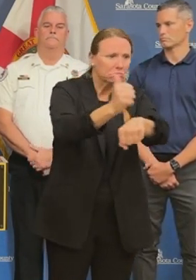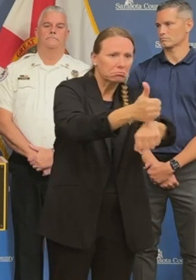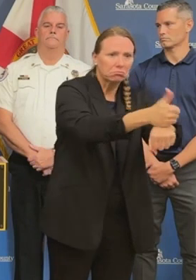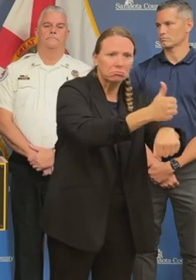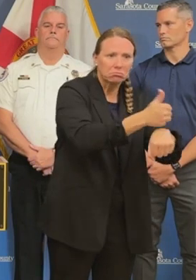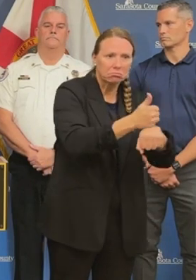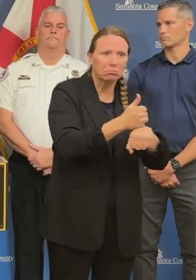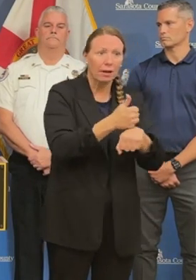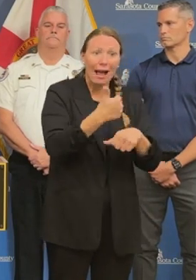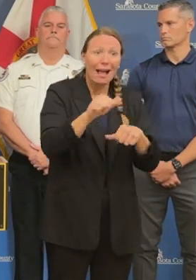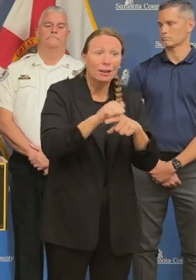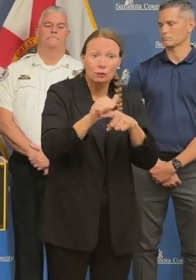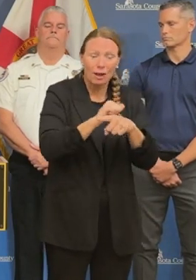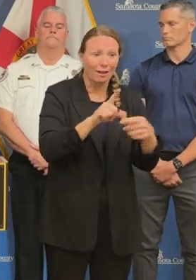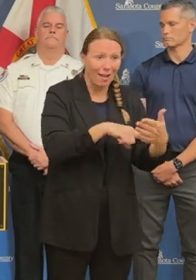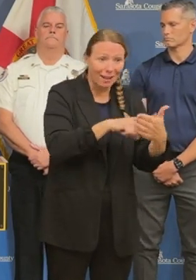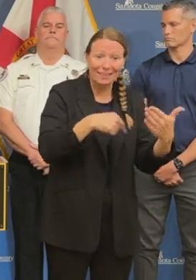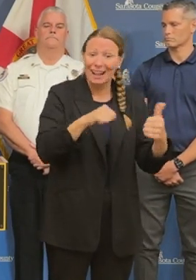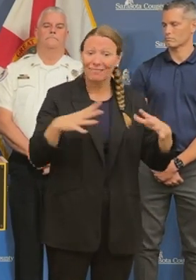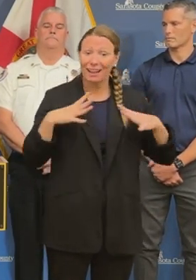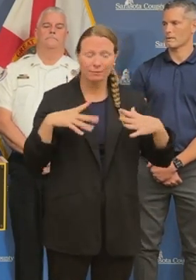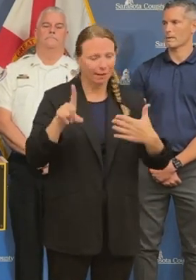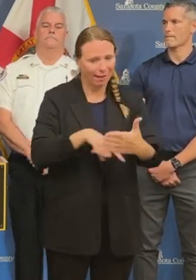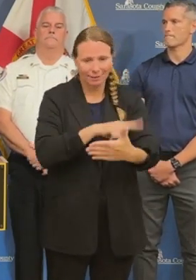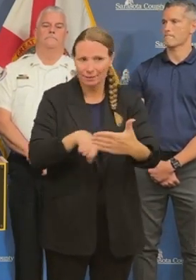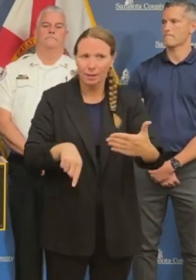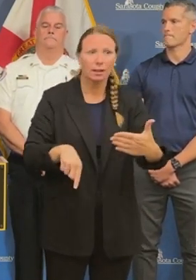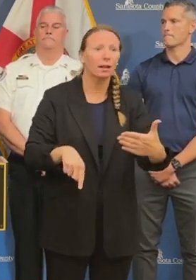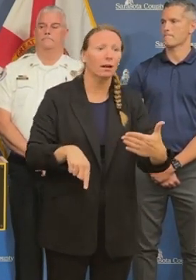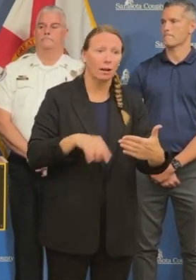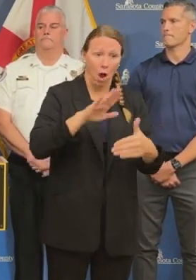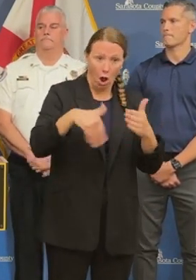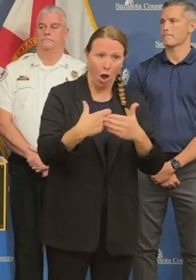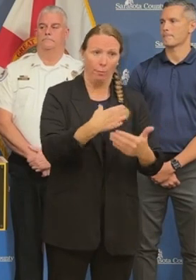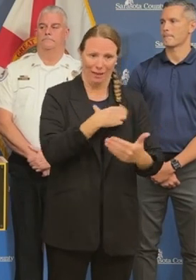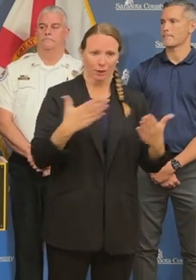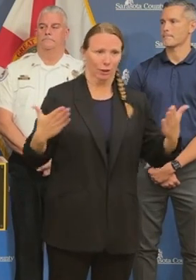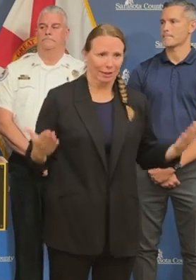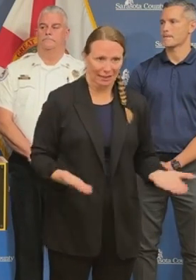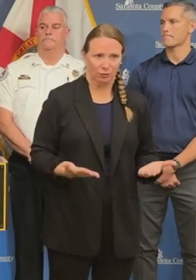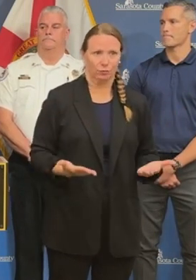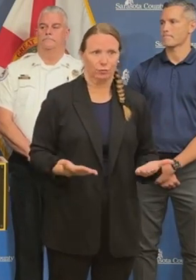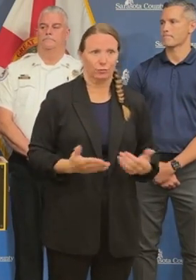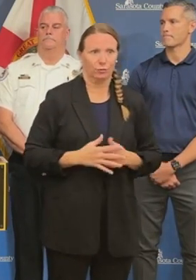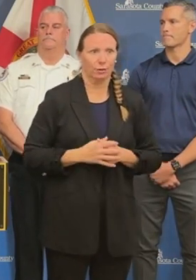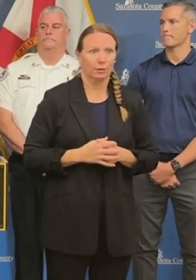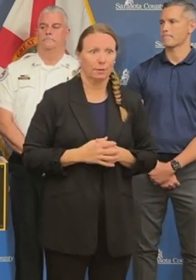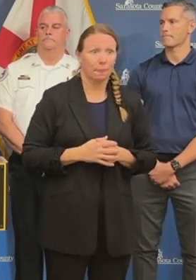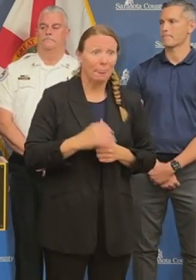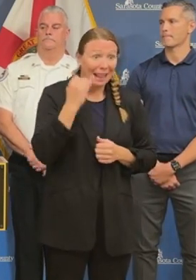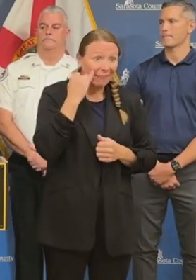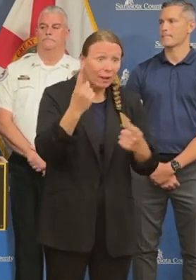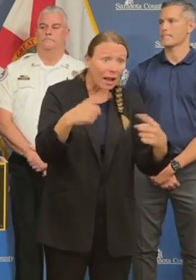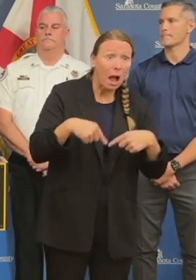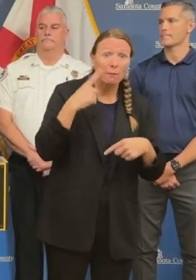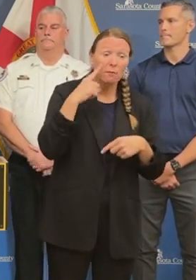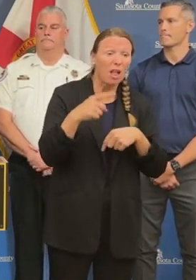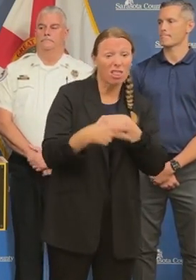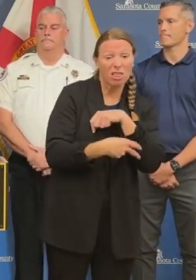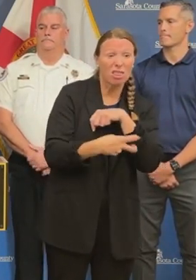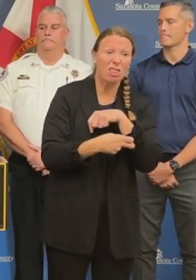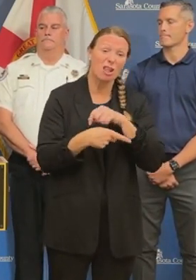We have a full staff. If you're coming to Sarasota County for nefarious activity, looting,